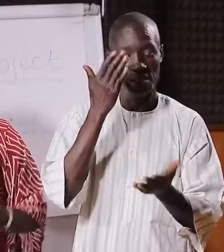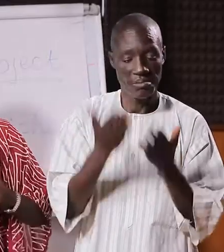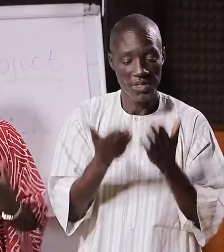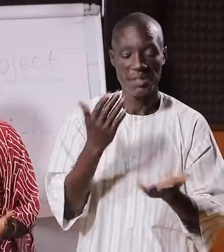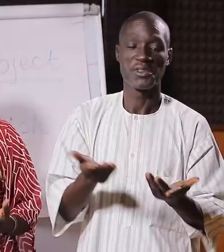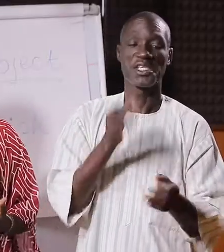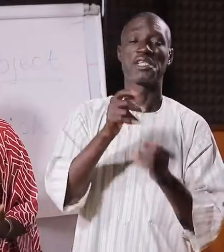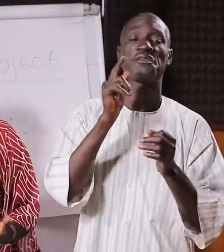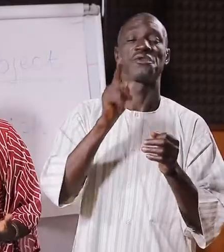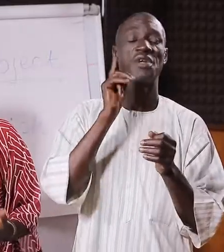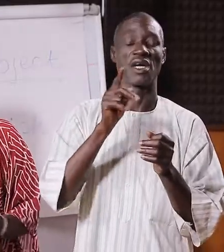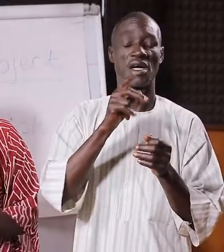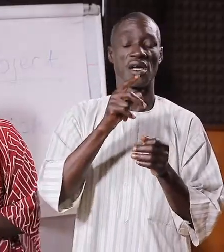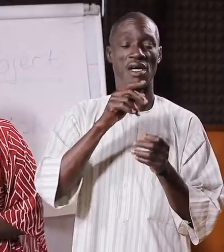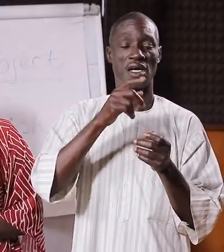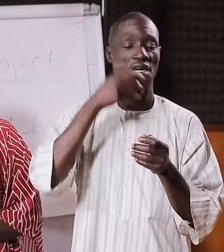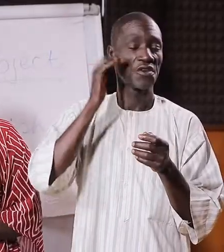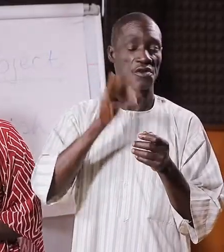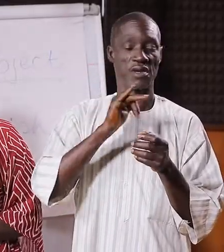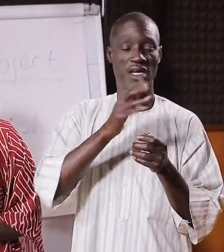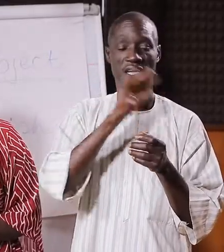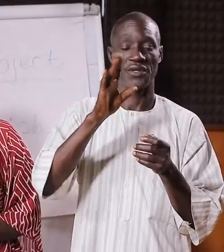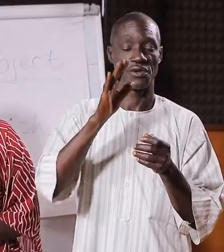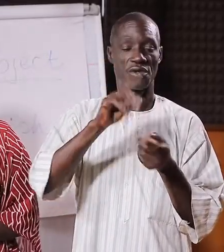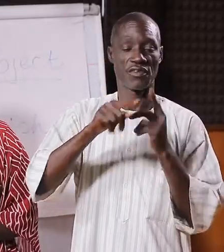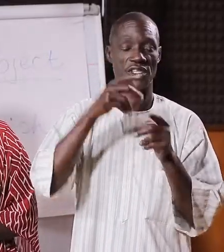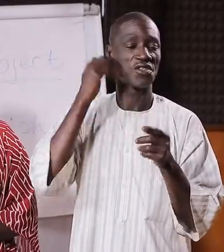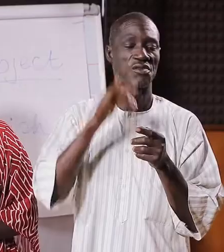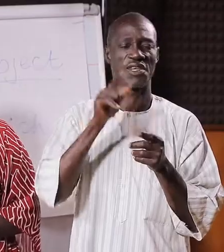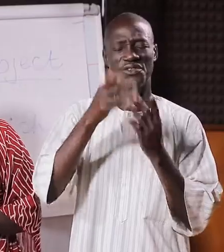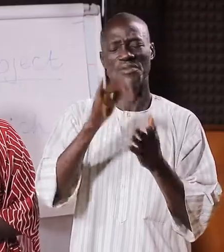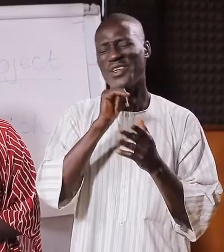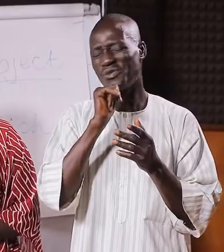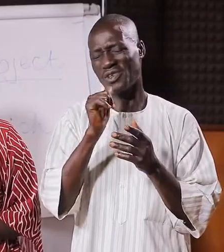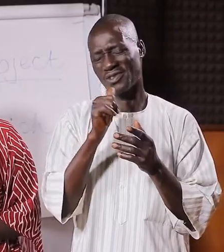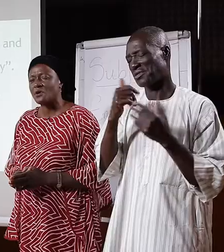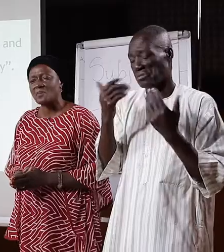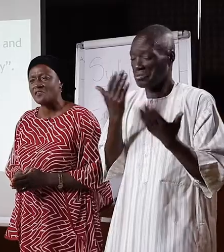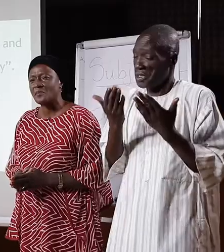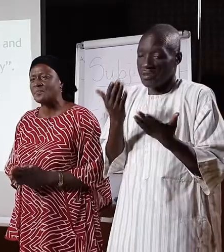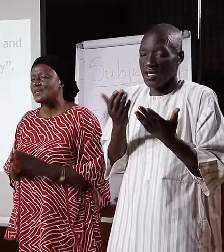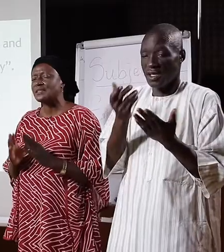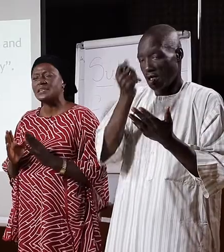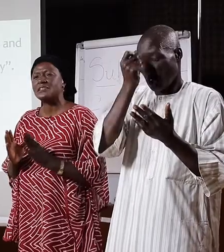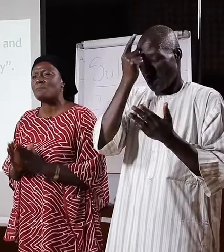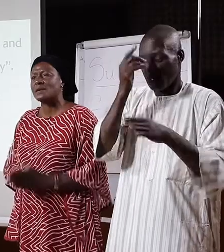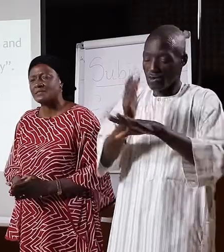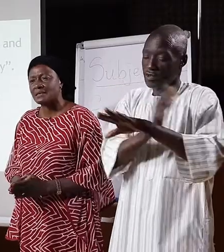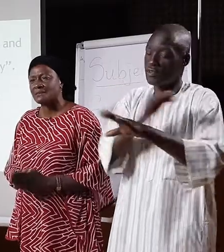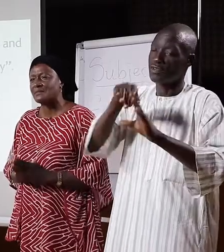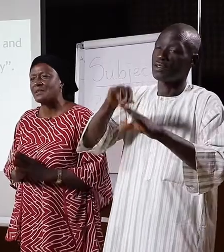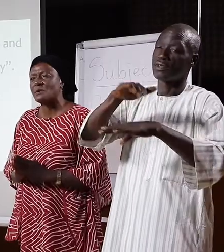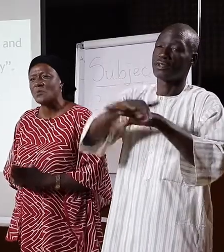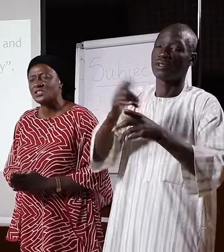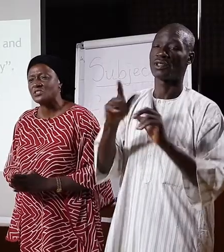that way, you will not be able to improve on your English language ability. So it doesn't matter where you're coming from. It doesn't